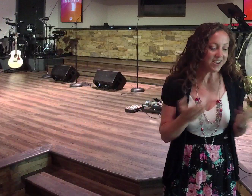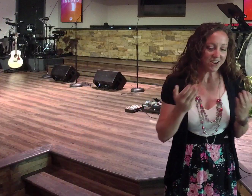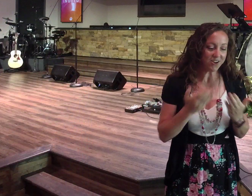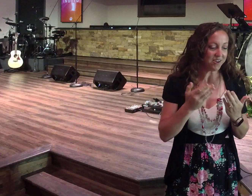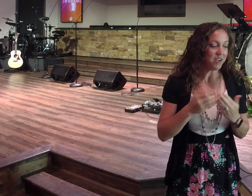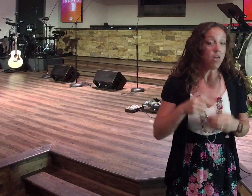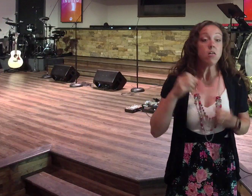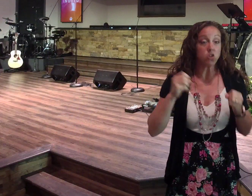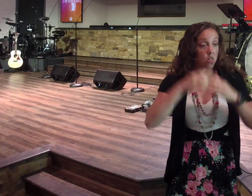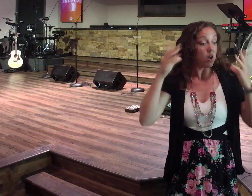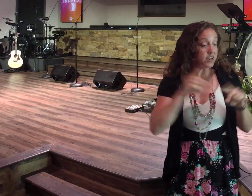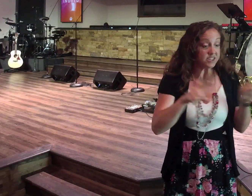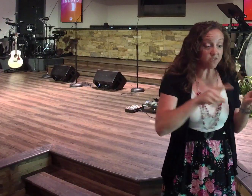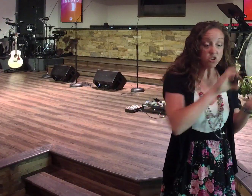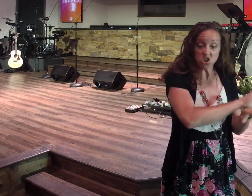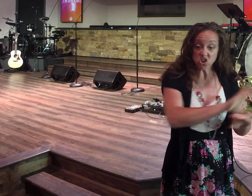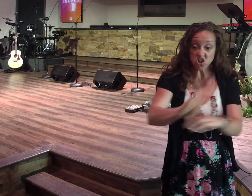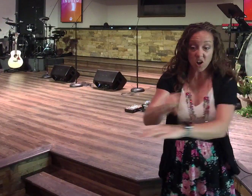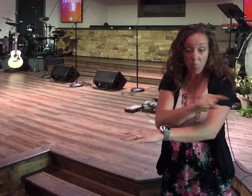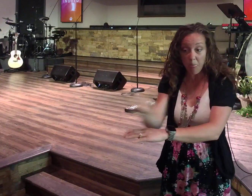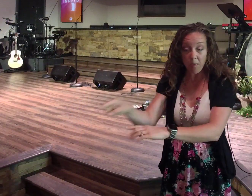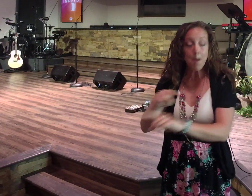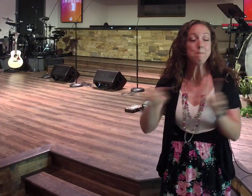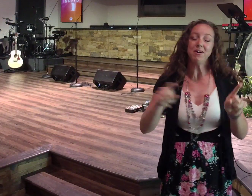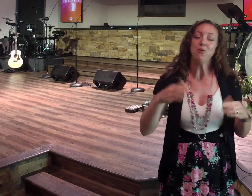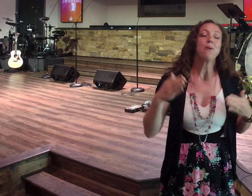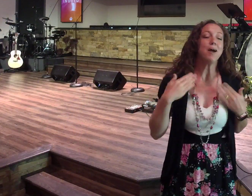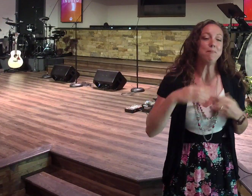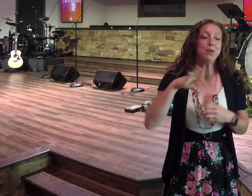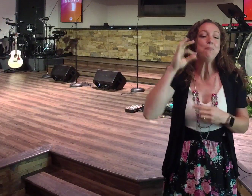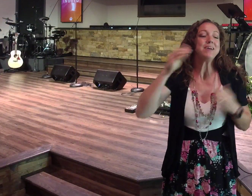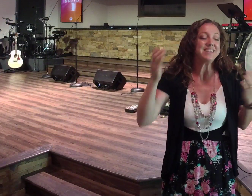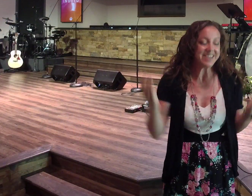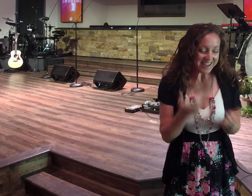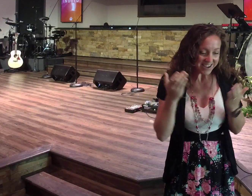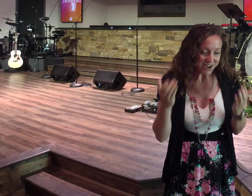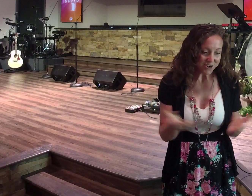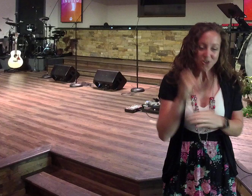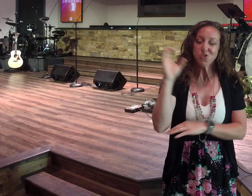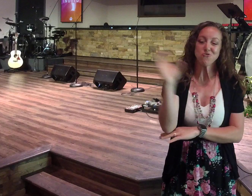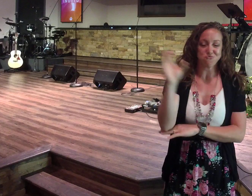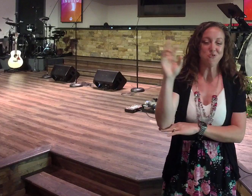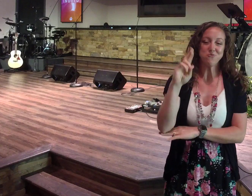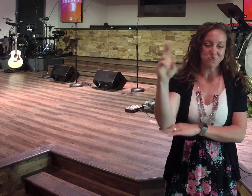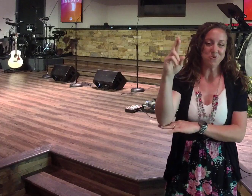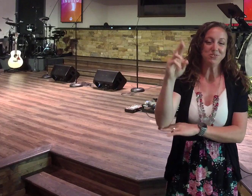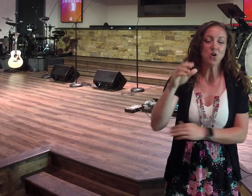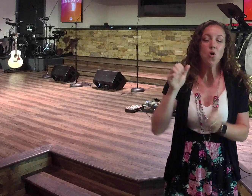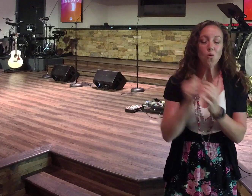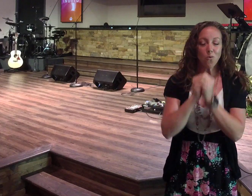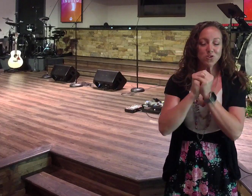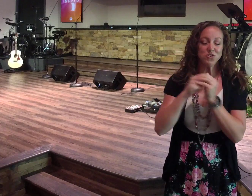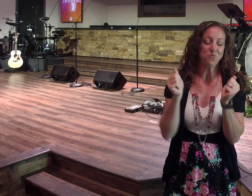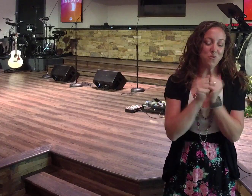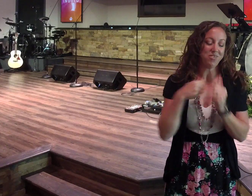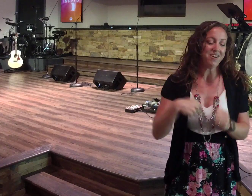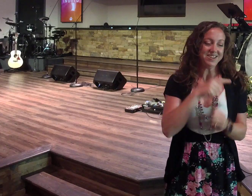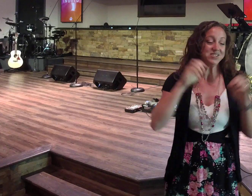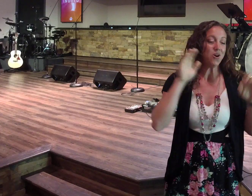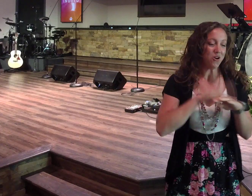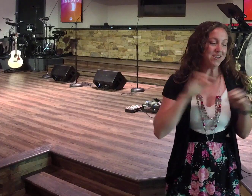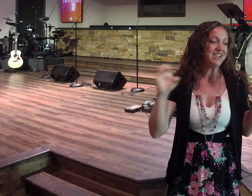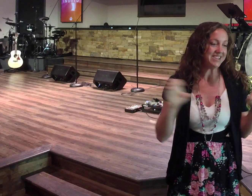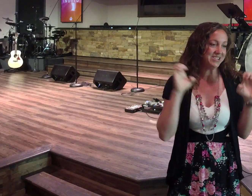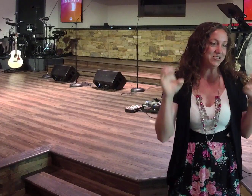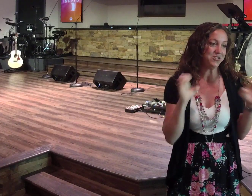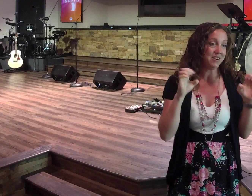know there's a lot of places, a lot of different churches you could be at, and we are so glad that you are right here at Crossroads worshiping with us this Easter.